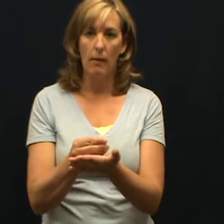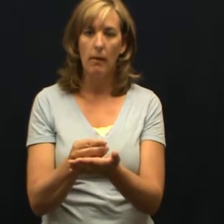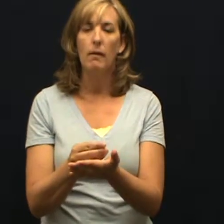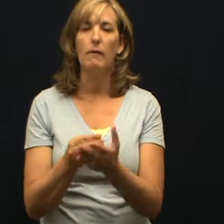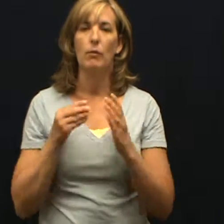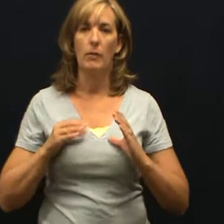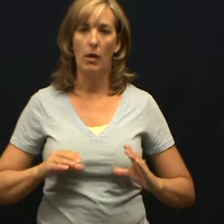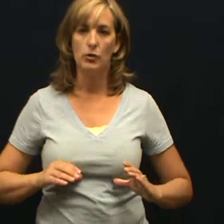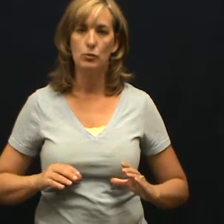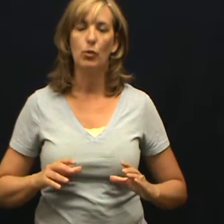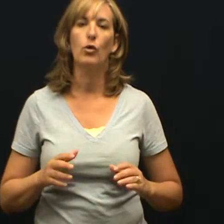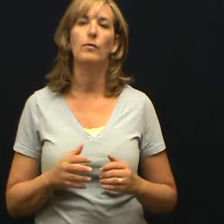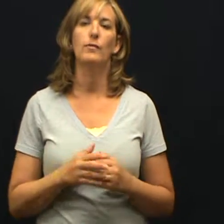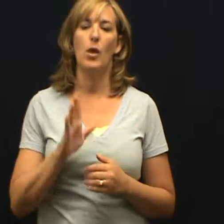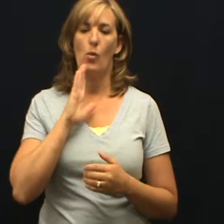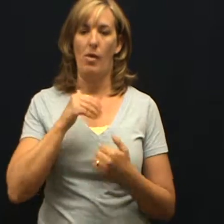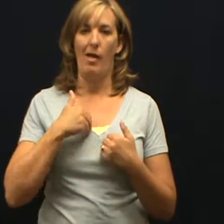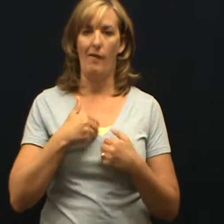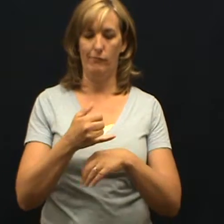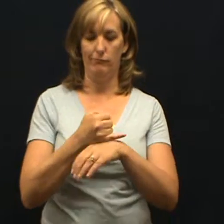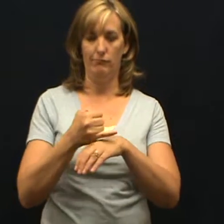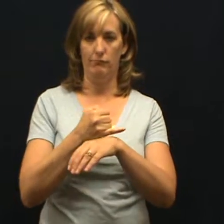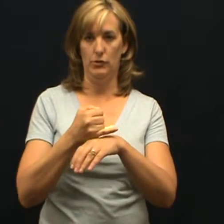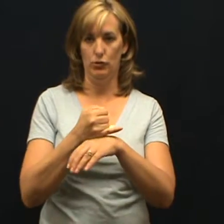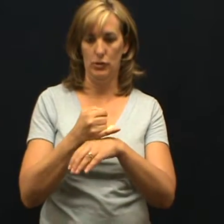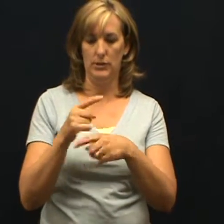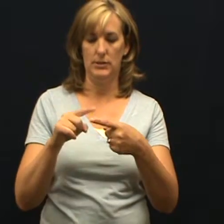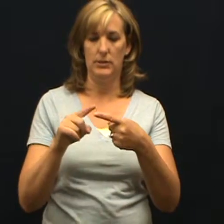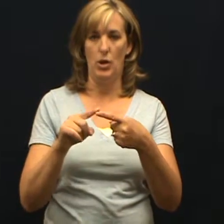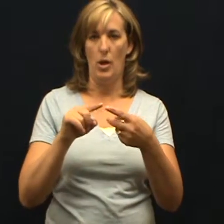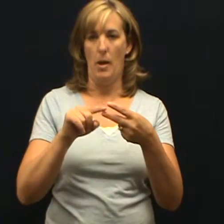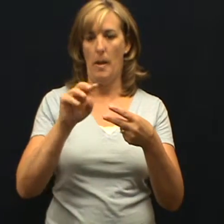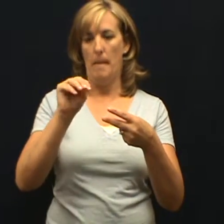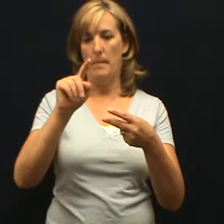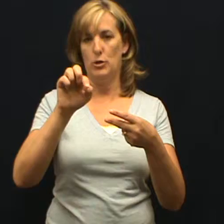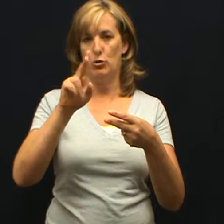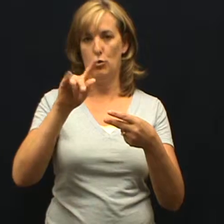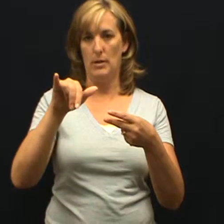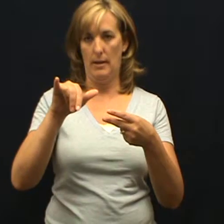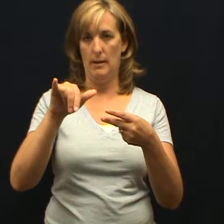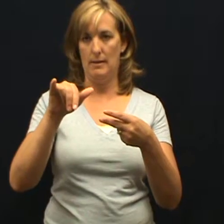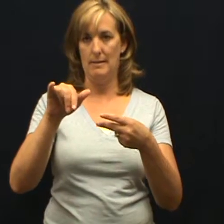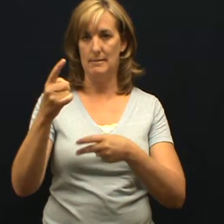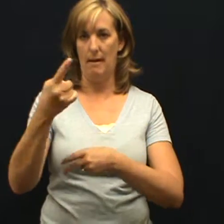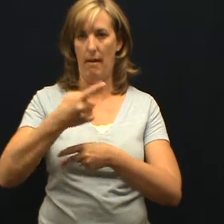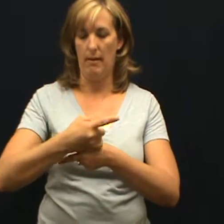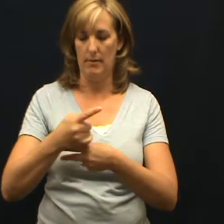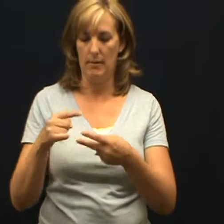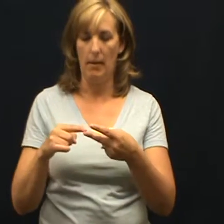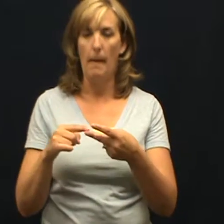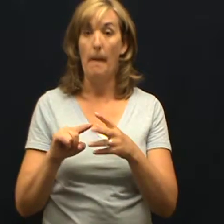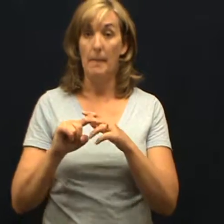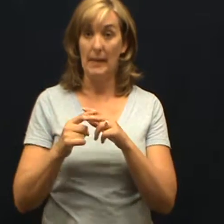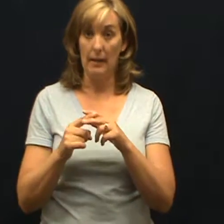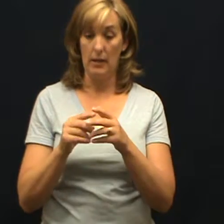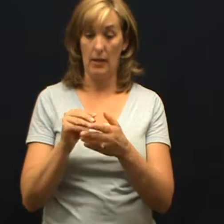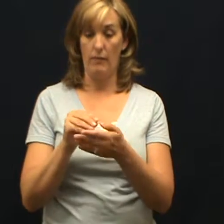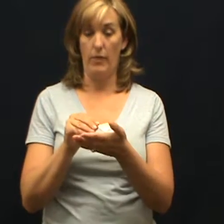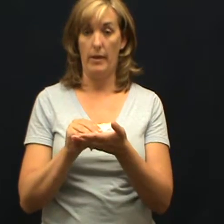a stated interest rate and maturity date. And so from the very beginning of issuing that note, we